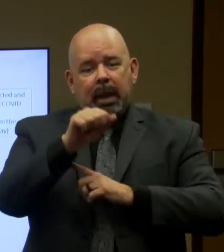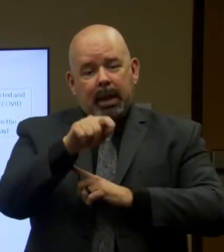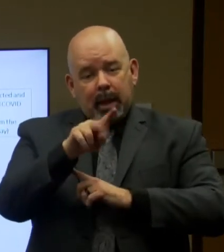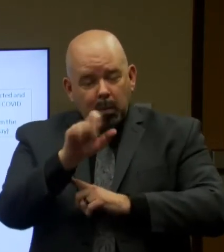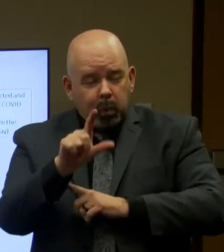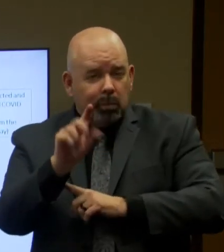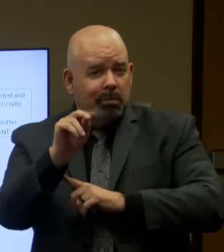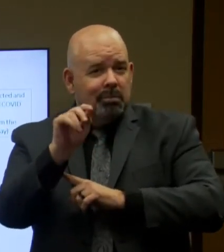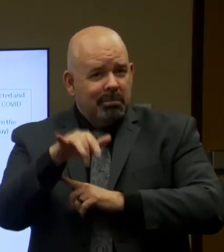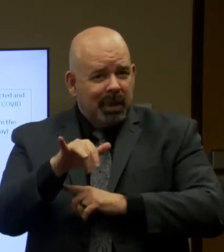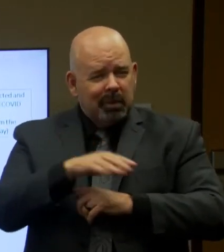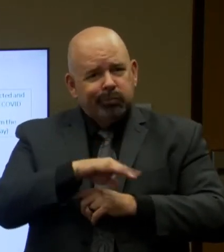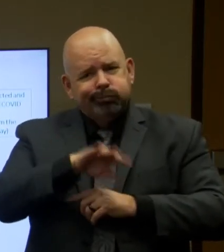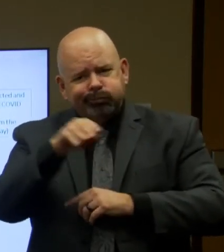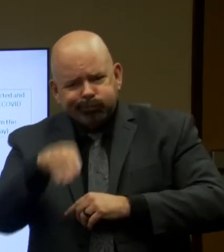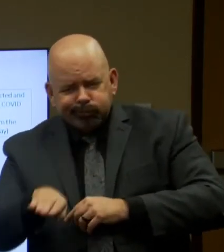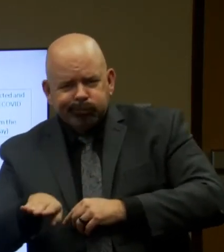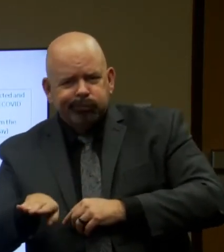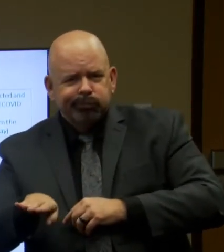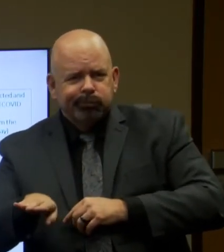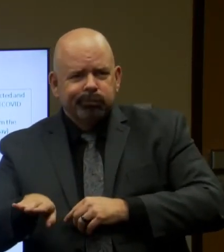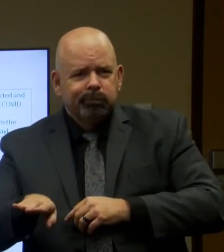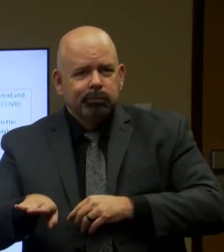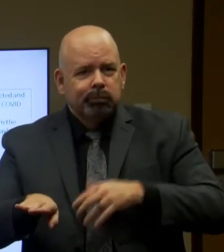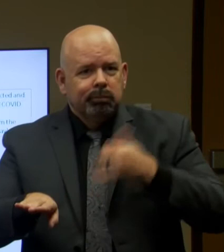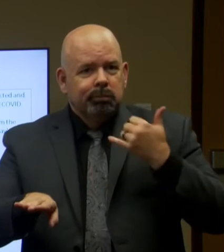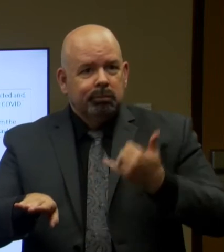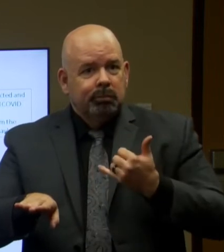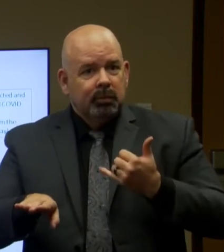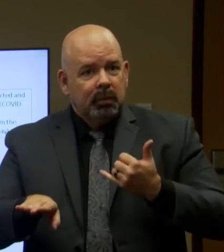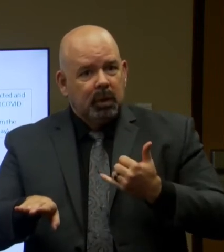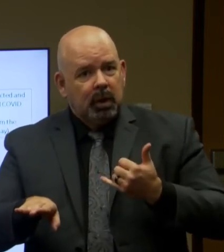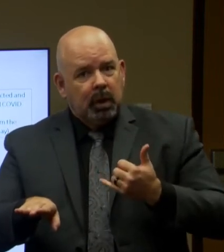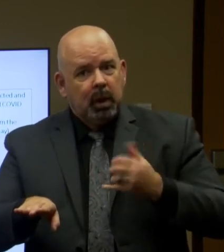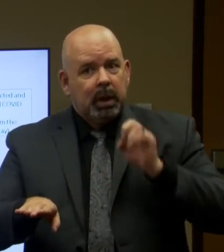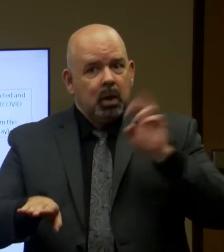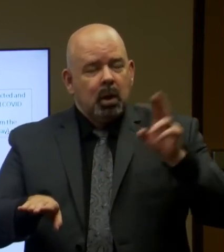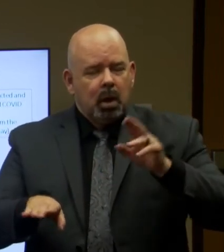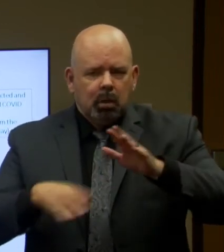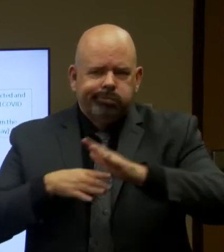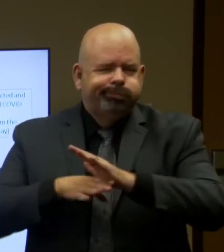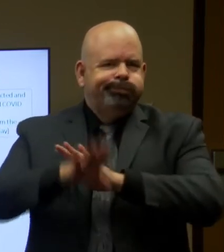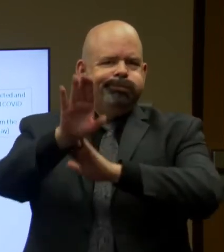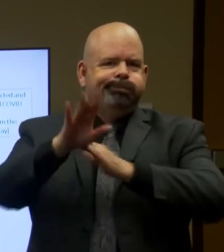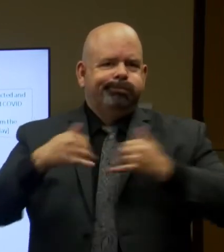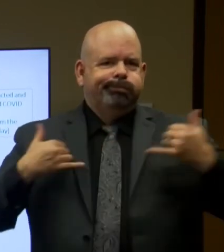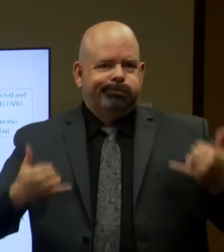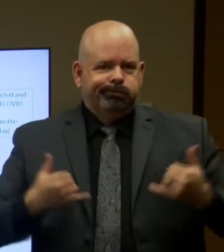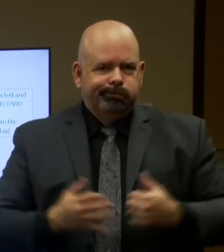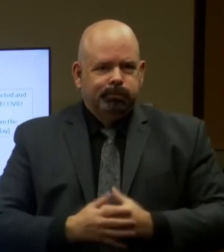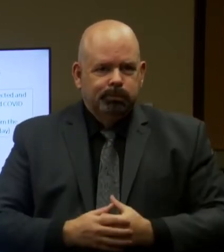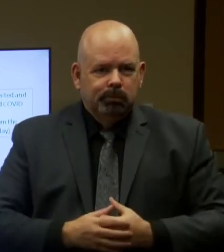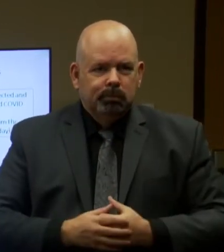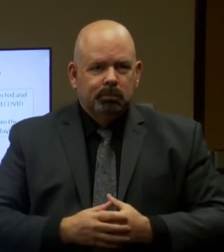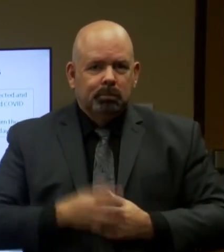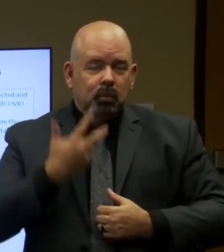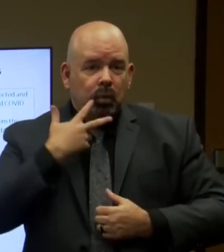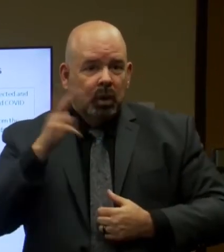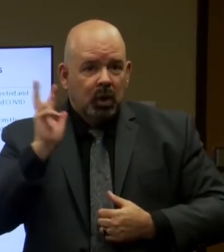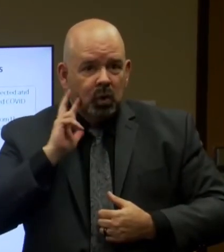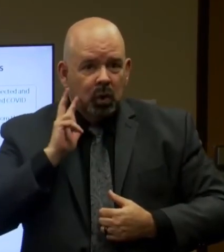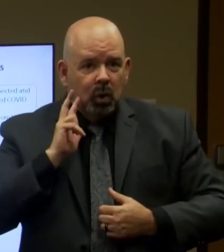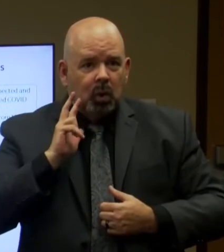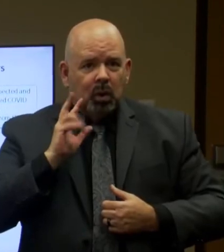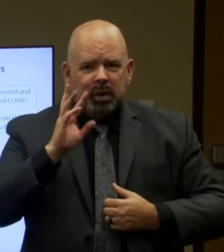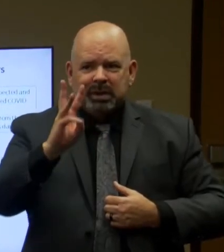and now these emergency room visits are increasing. As you can see, just a couple days ago, almost 600 emergency rooms